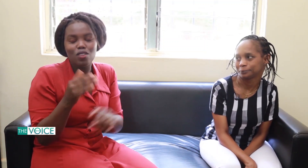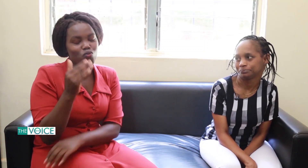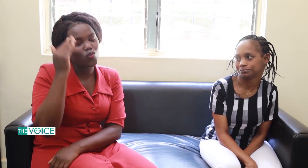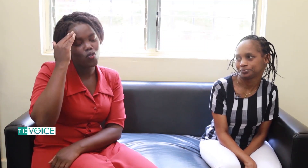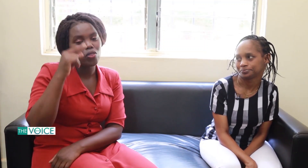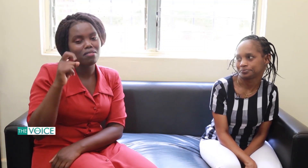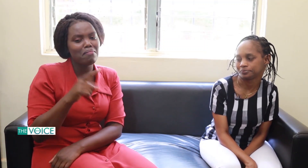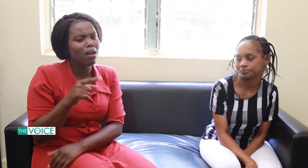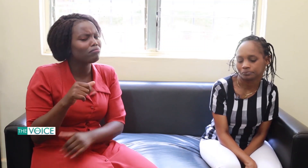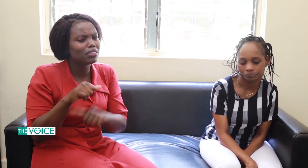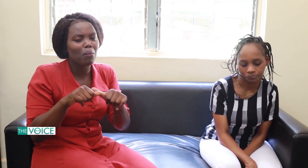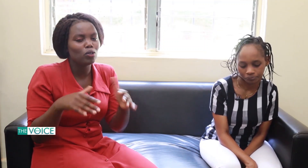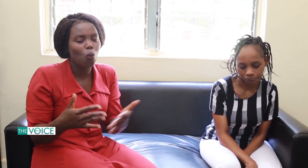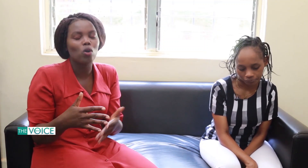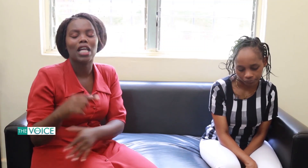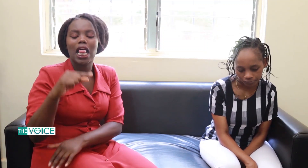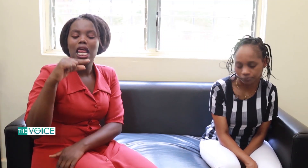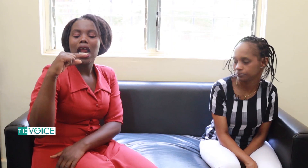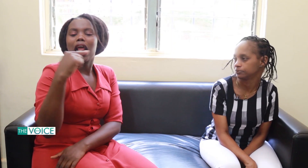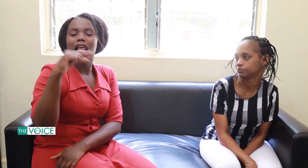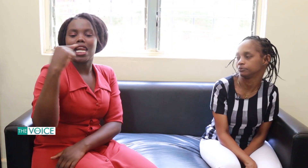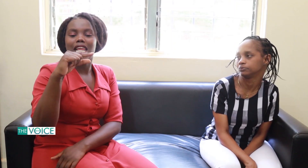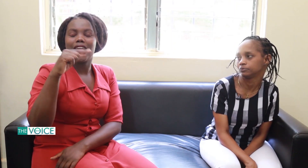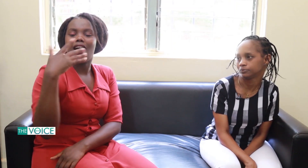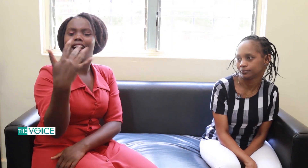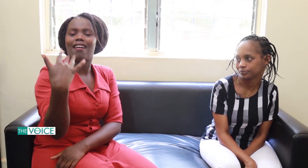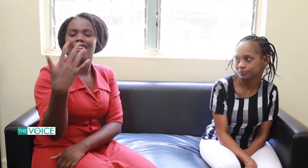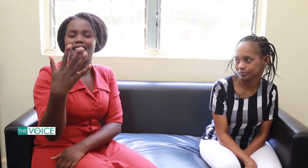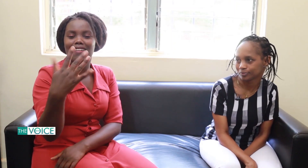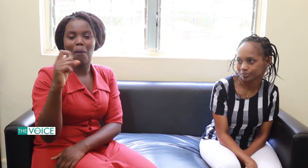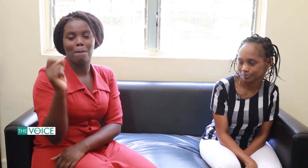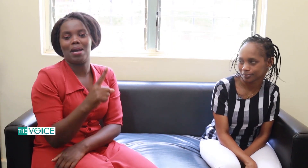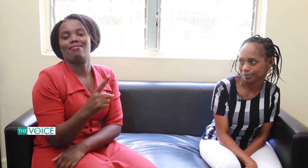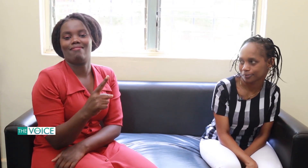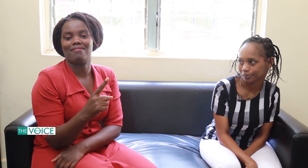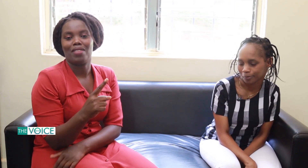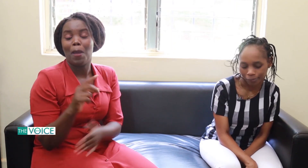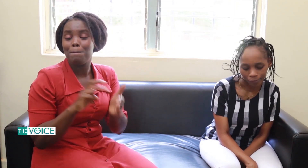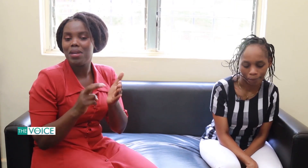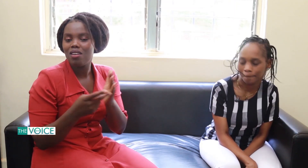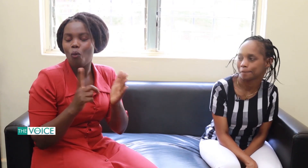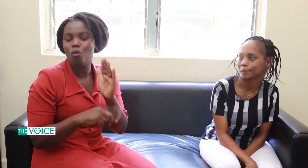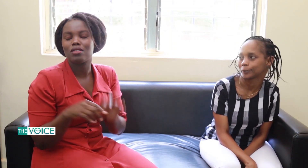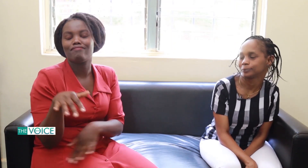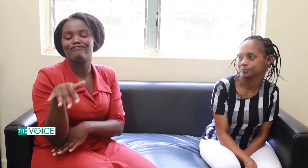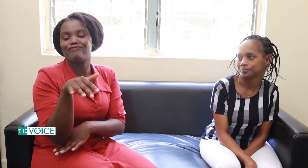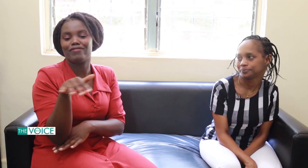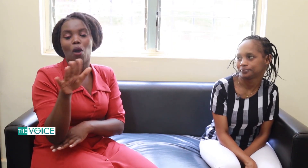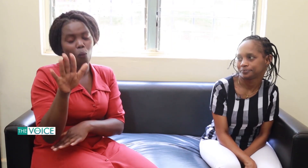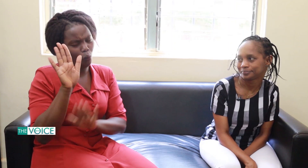disabilities. Today, you know, this month is about green colors. It's a green color